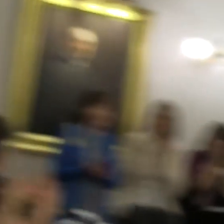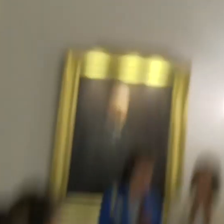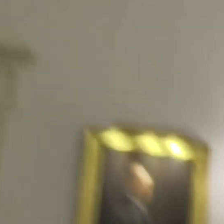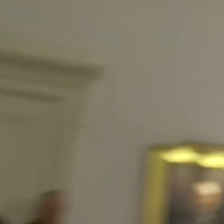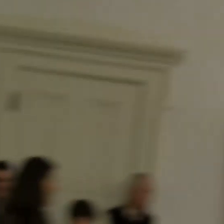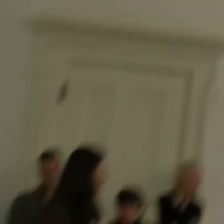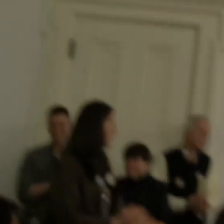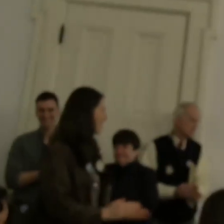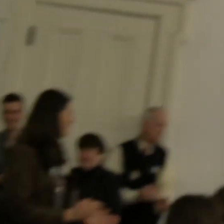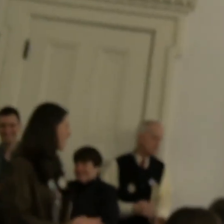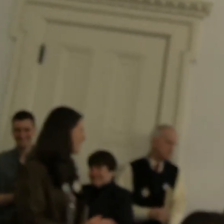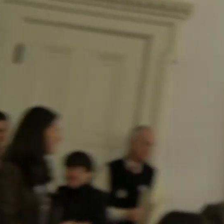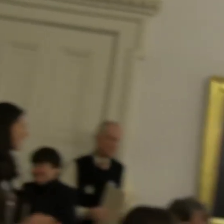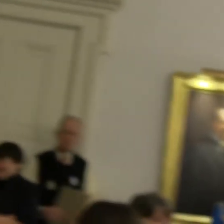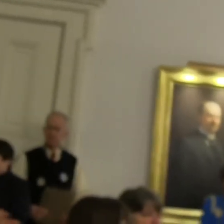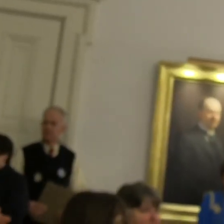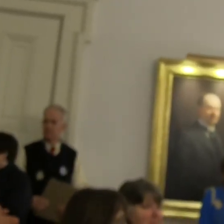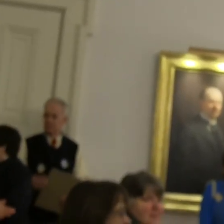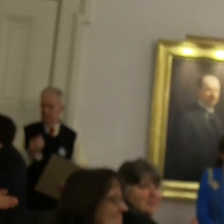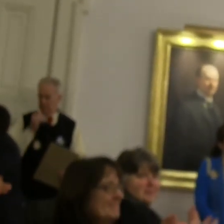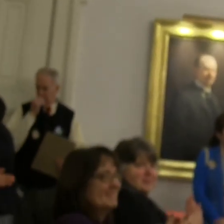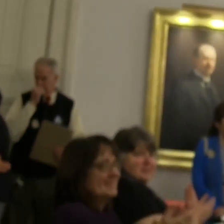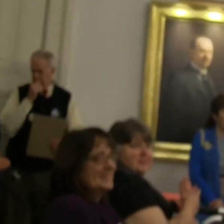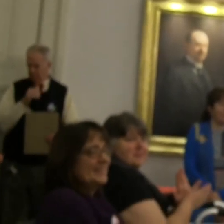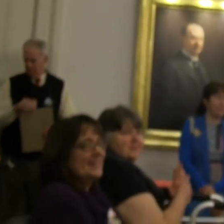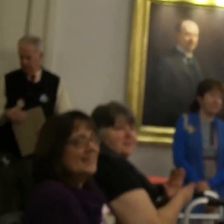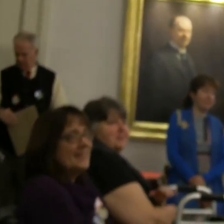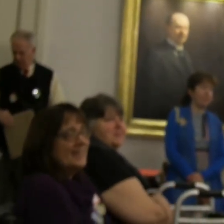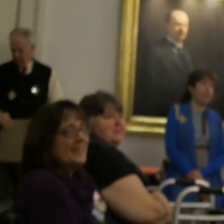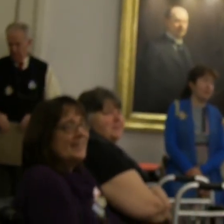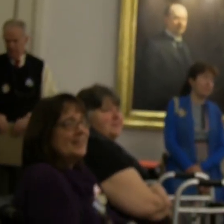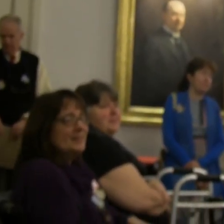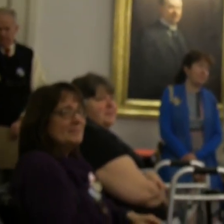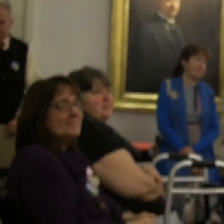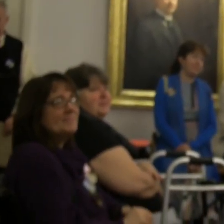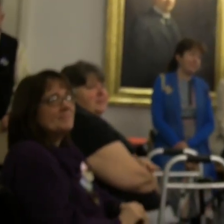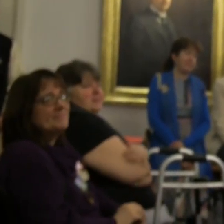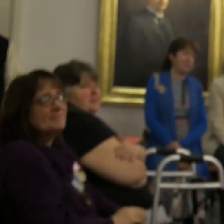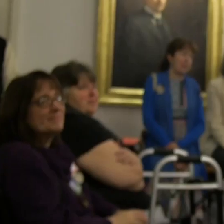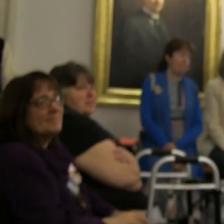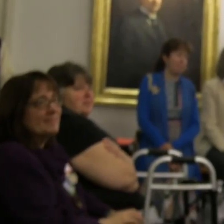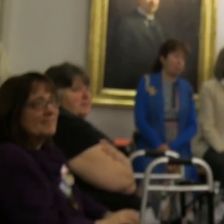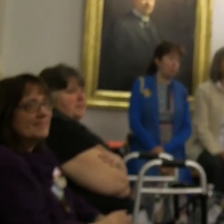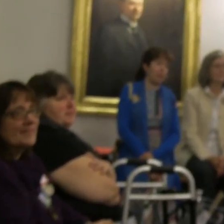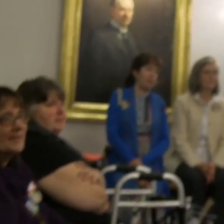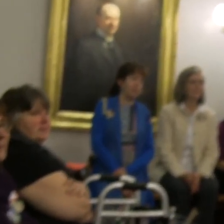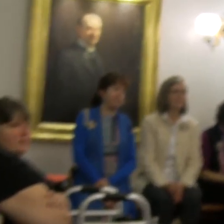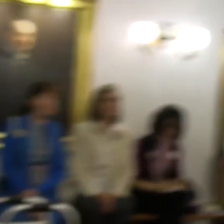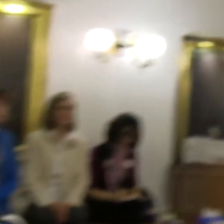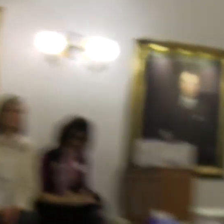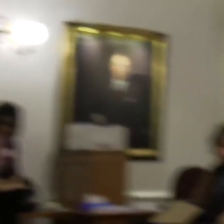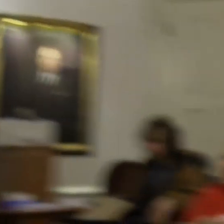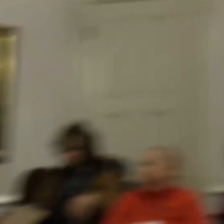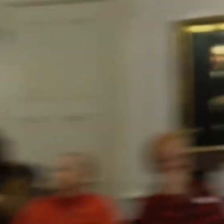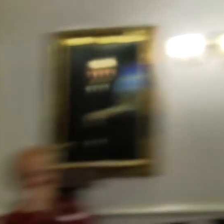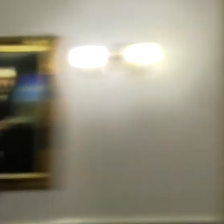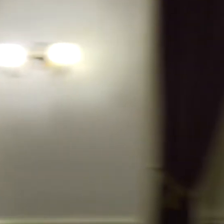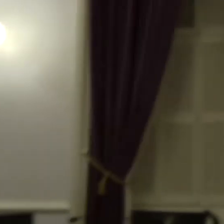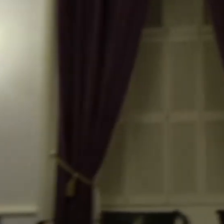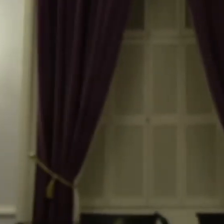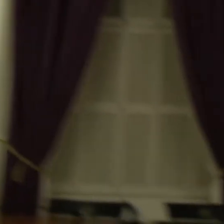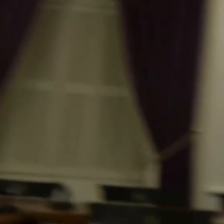our amazing event coordinator from the Vermont Center for Independent Living, and the committee who put this great day together for all of us. We have some applause